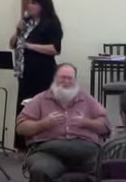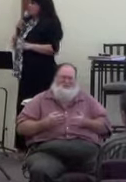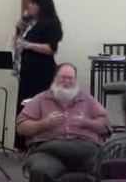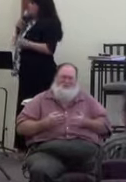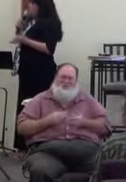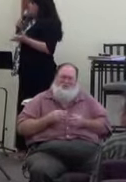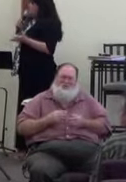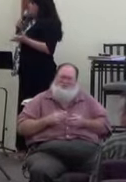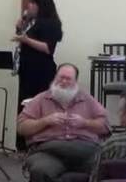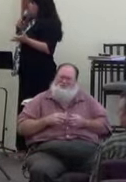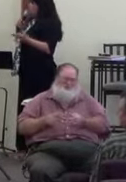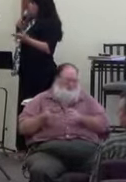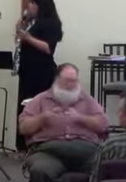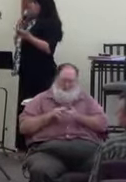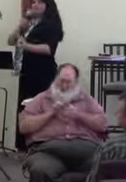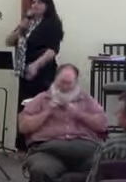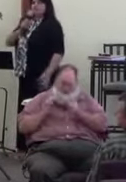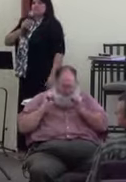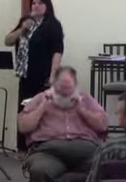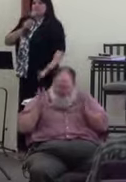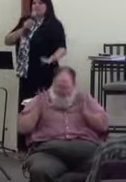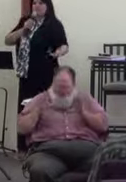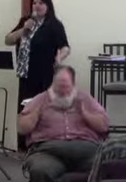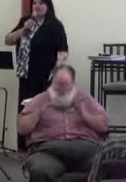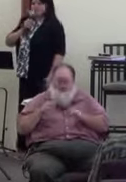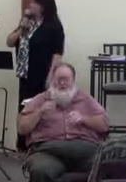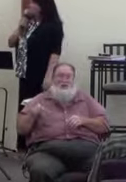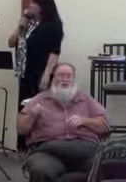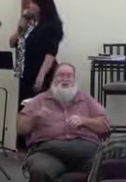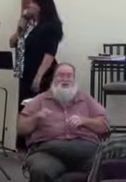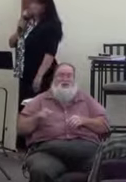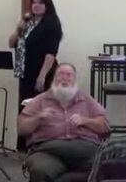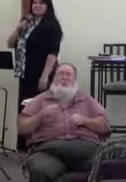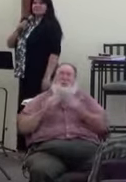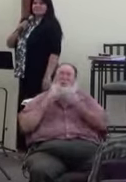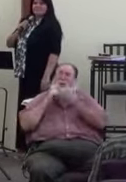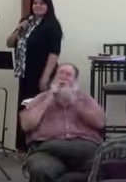tragic that she was willing to praise God. Come here.